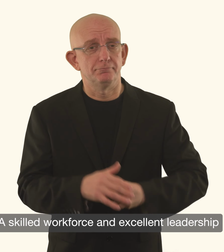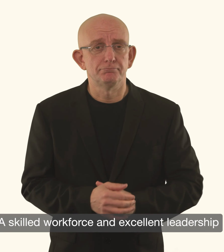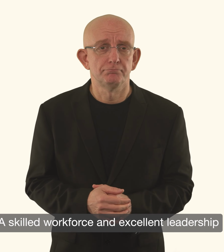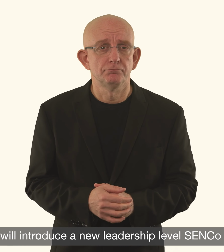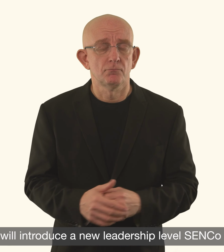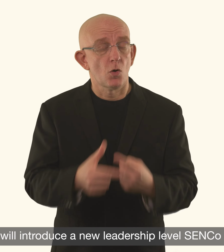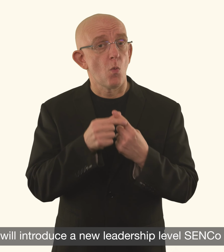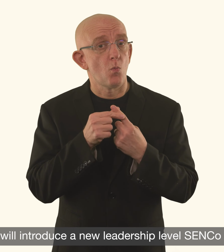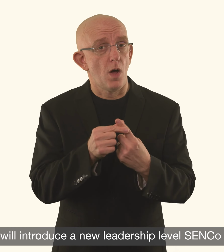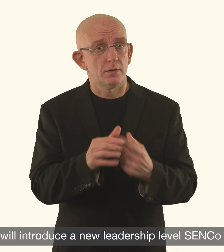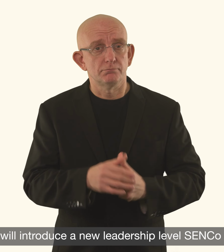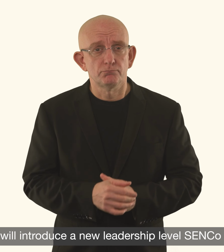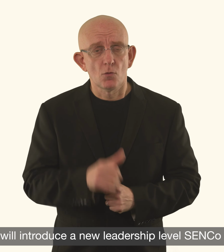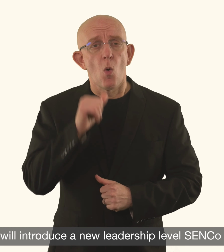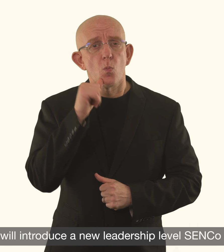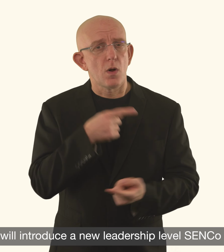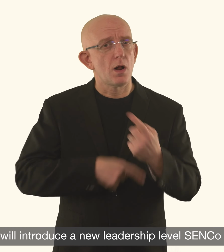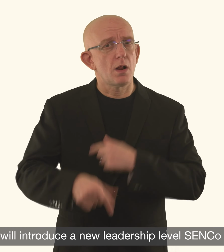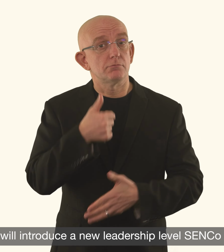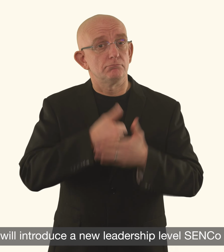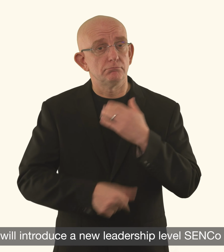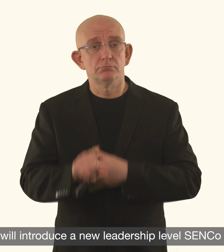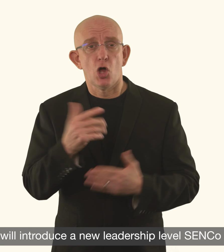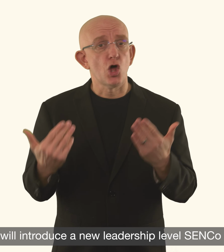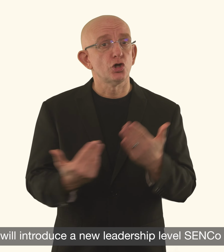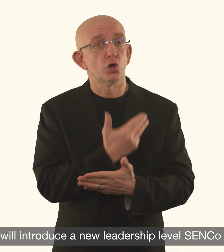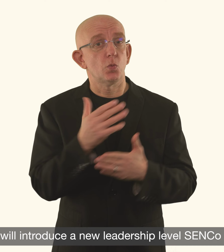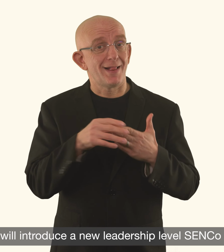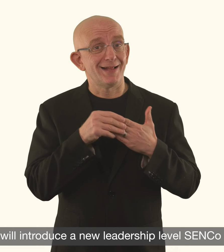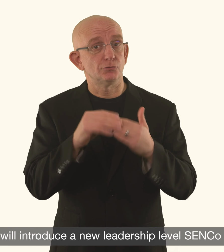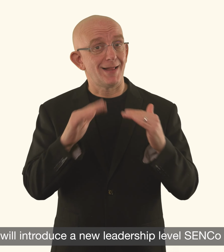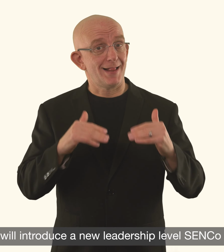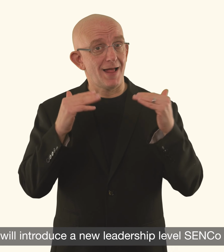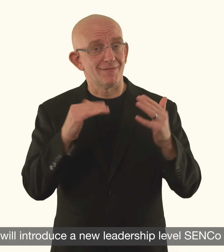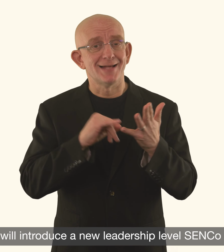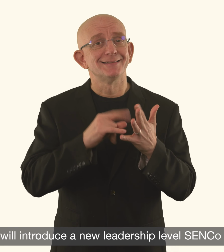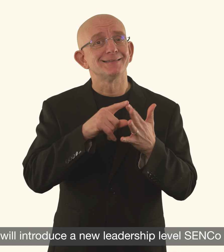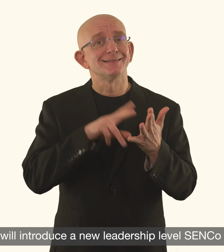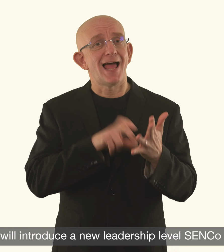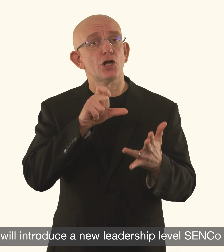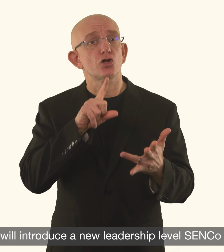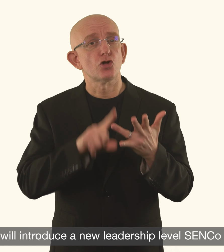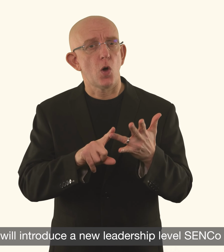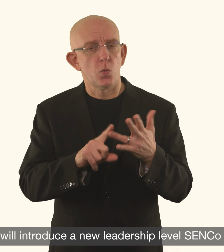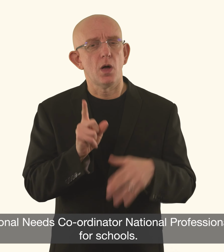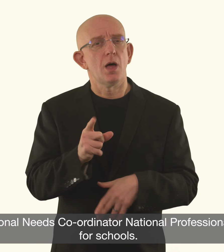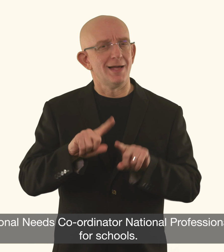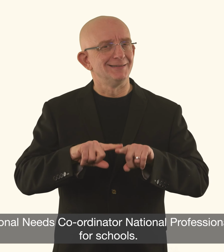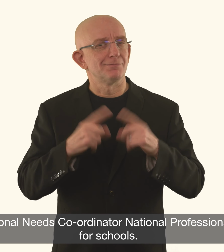1. We will introduce a new leadership level, SENCO NPQ or Special Educational